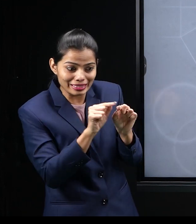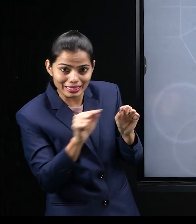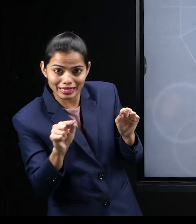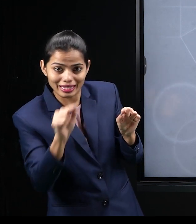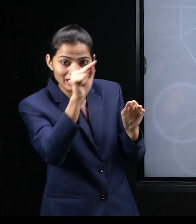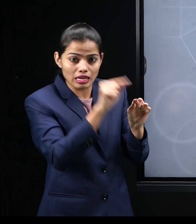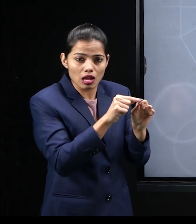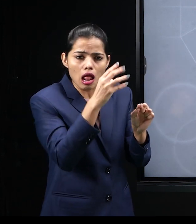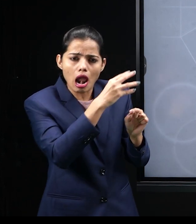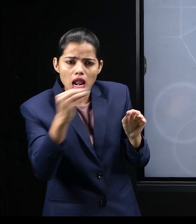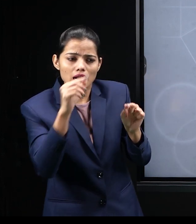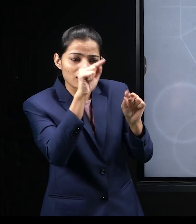angles.